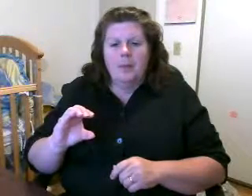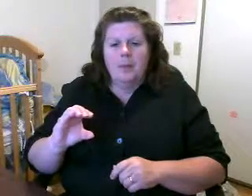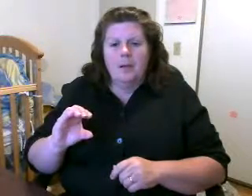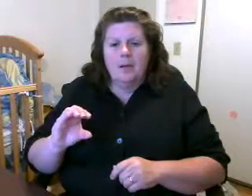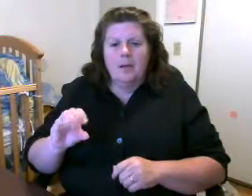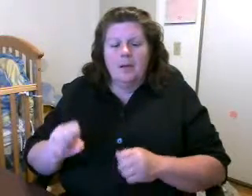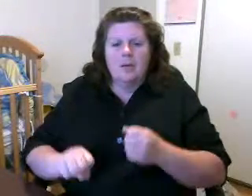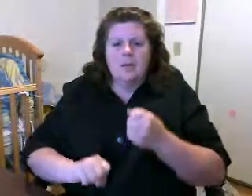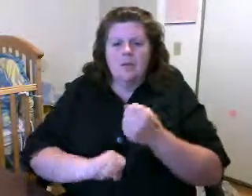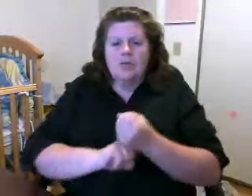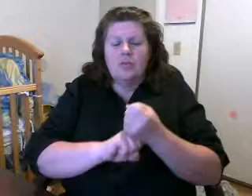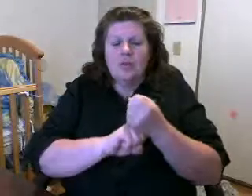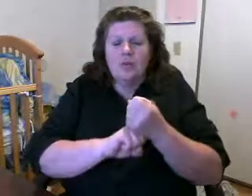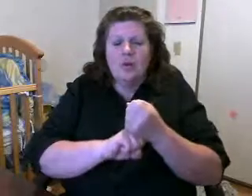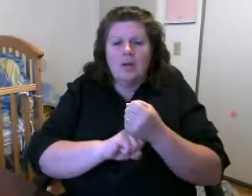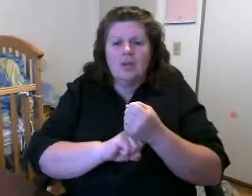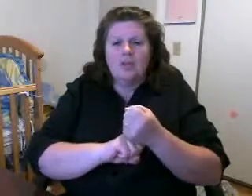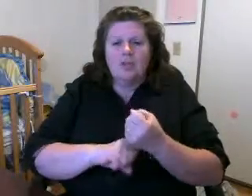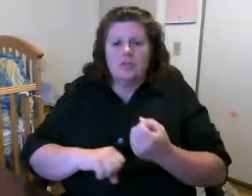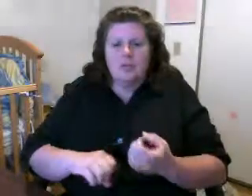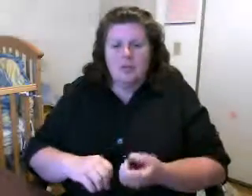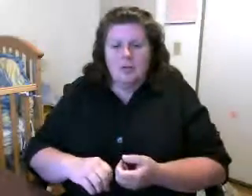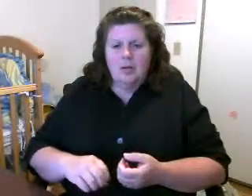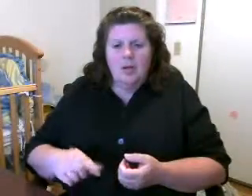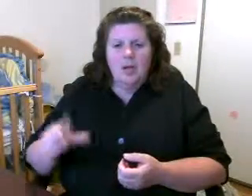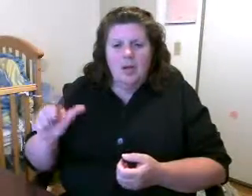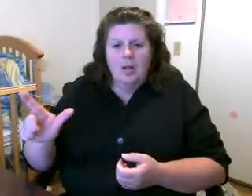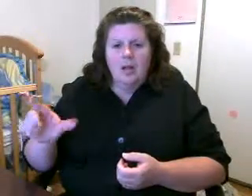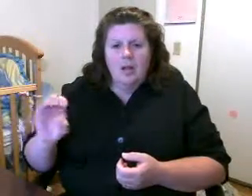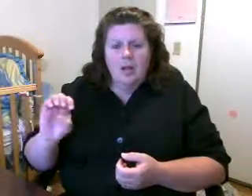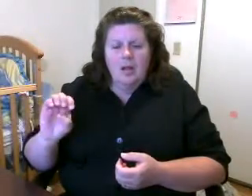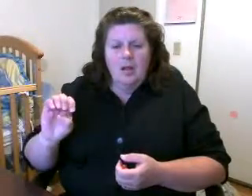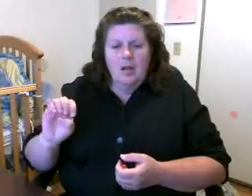the lexicon, using appropriate register,